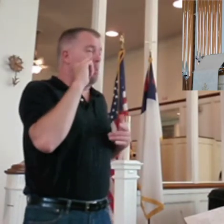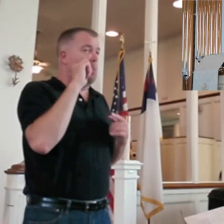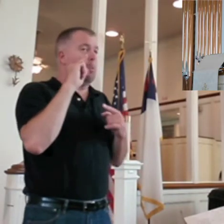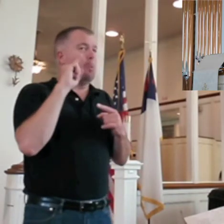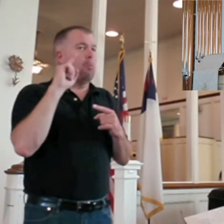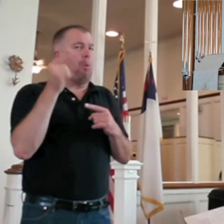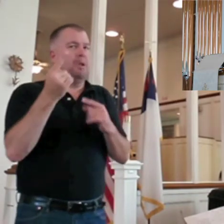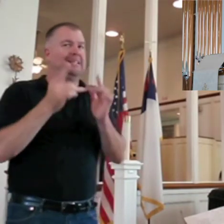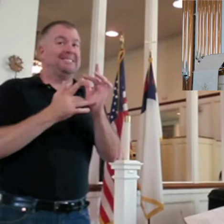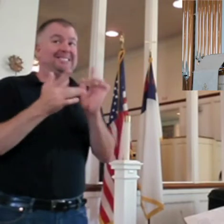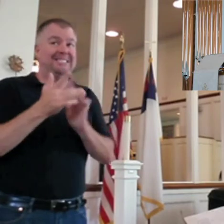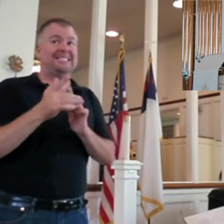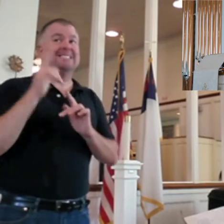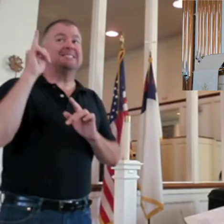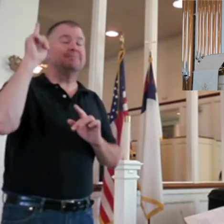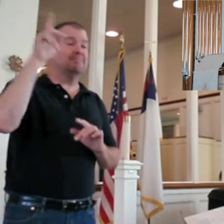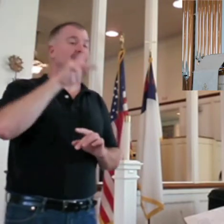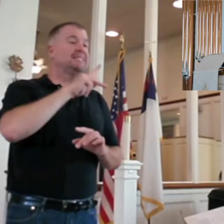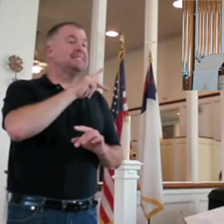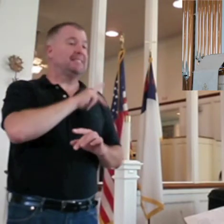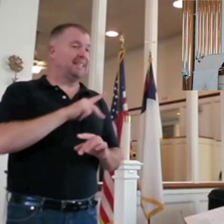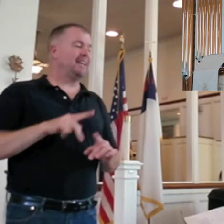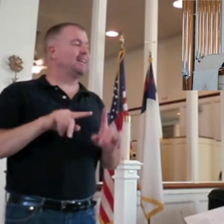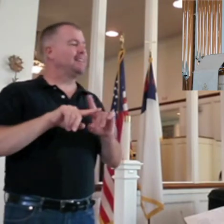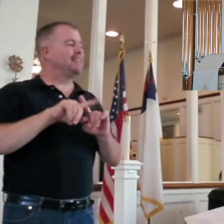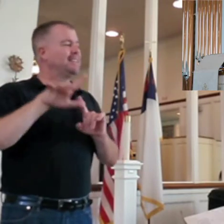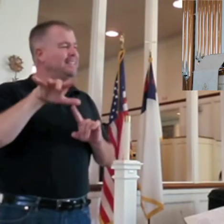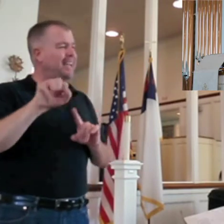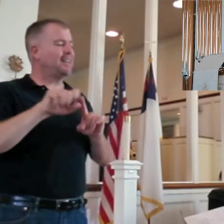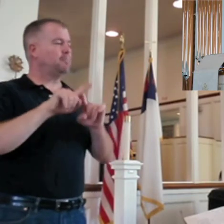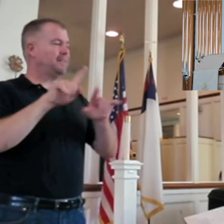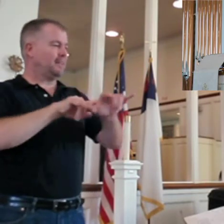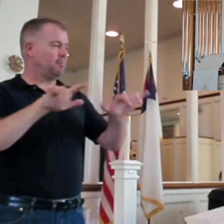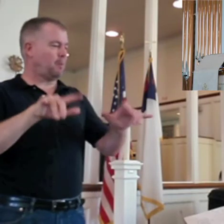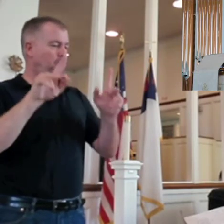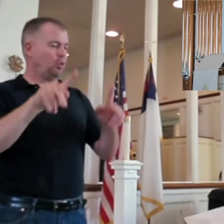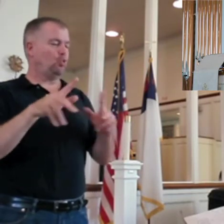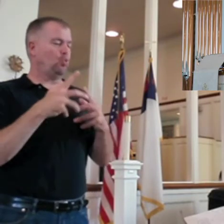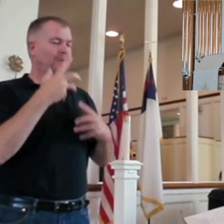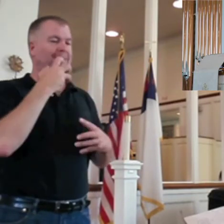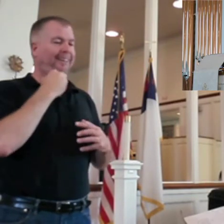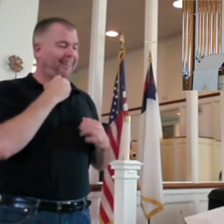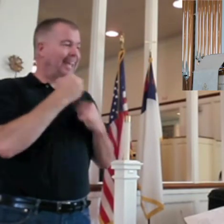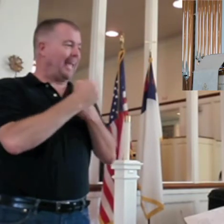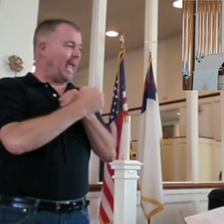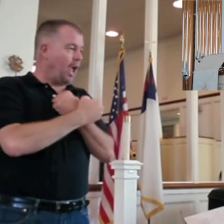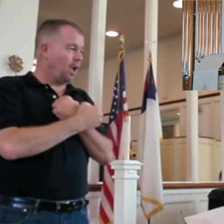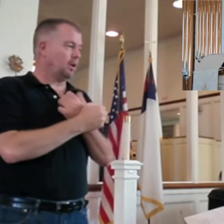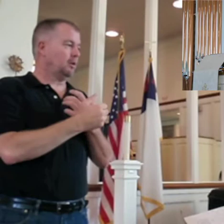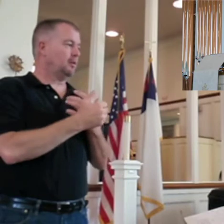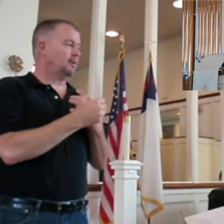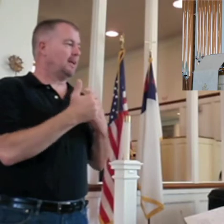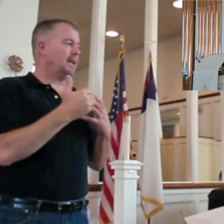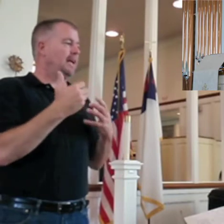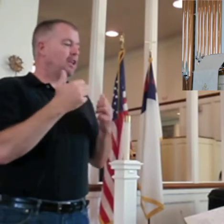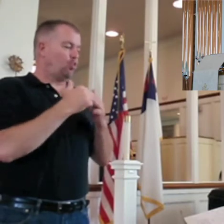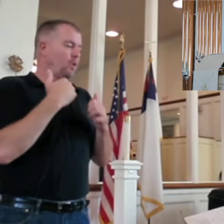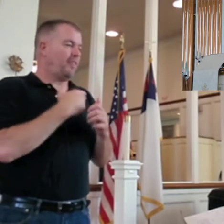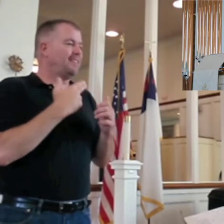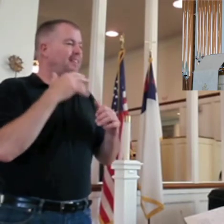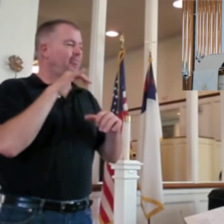know only that Jesus is not only King, but someone who cares, and that Jesus is with us in those